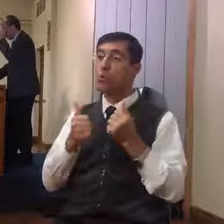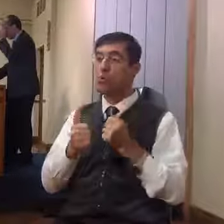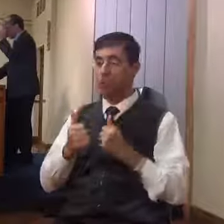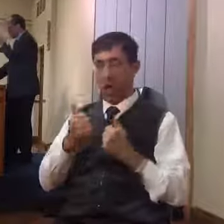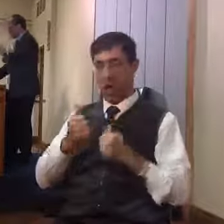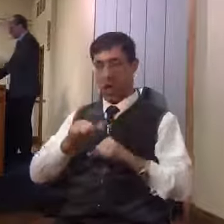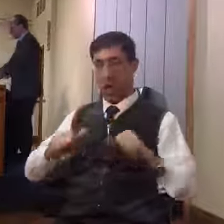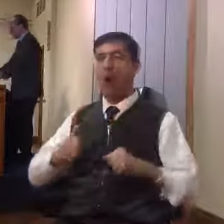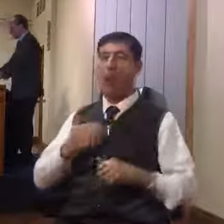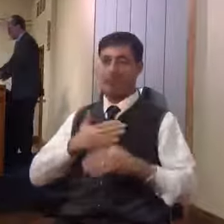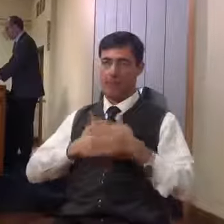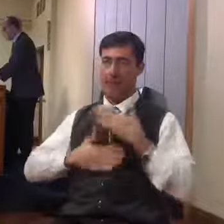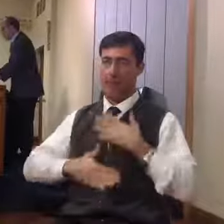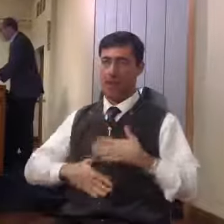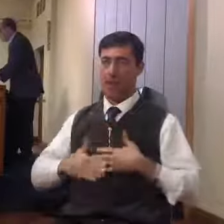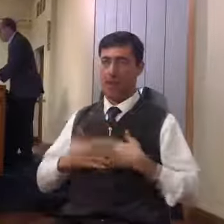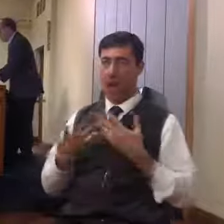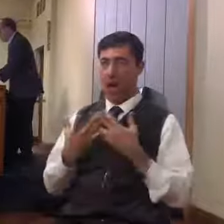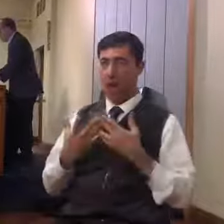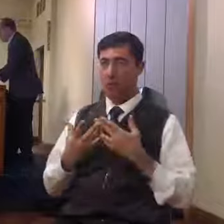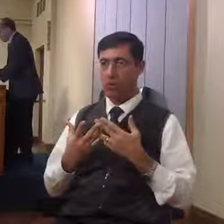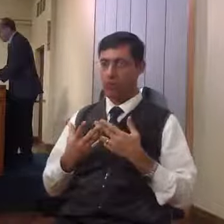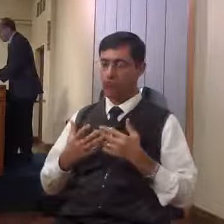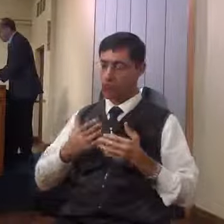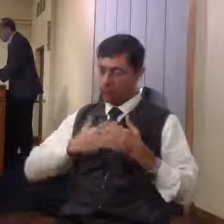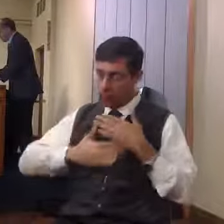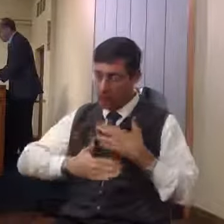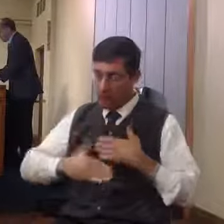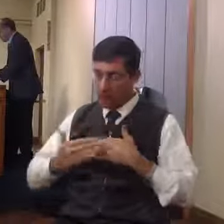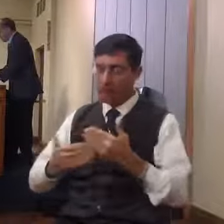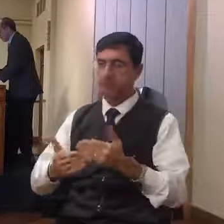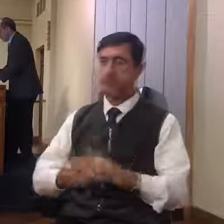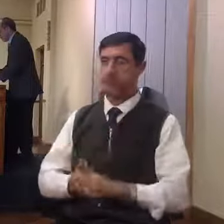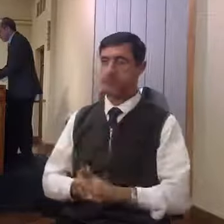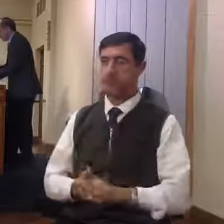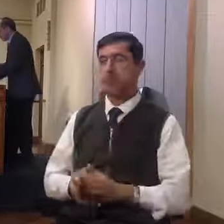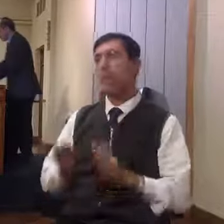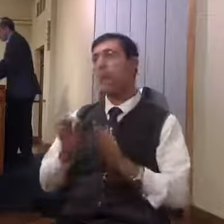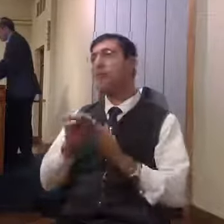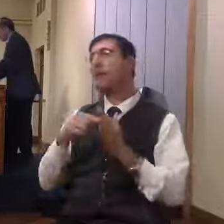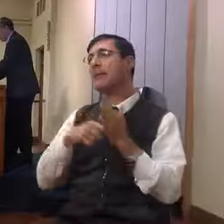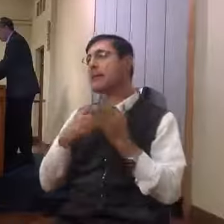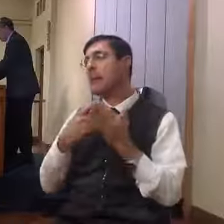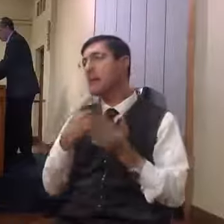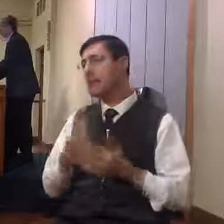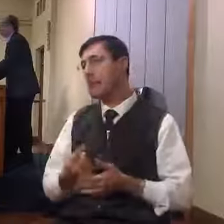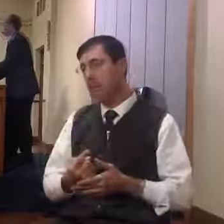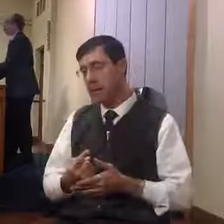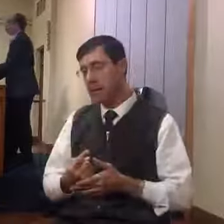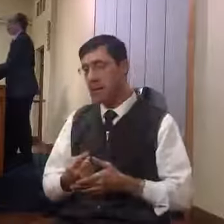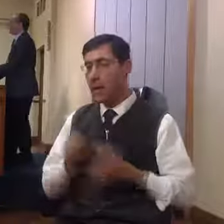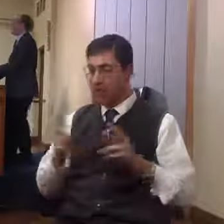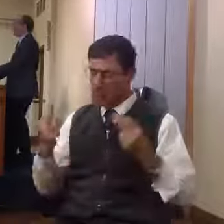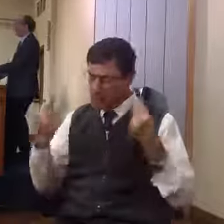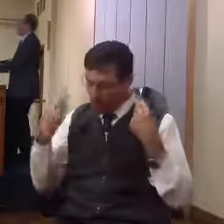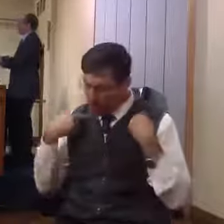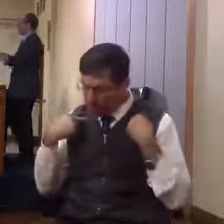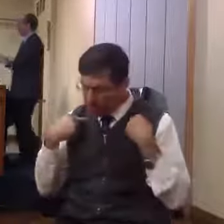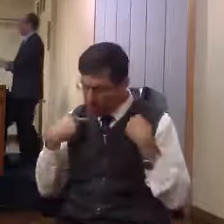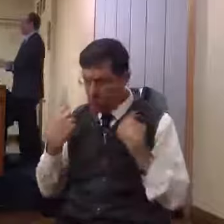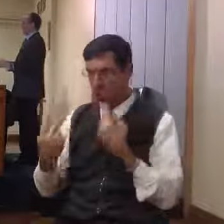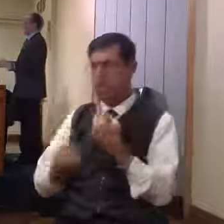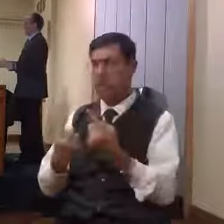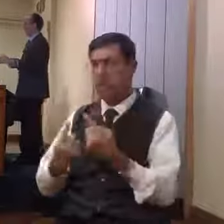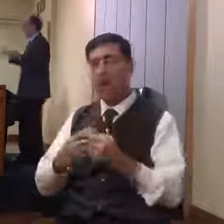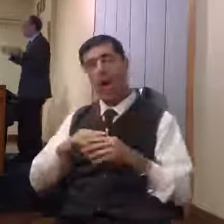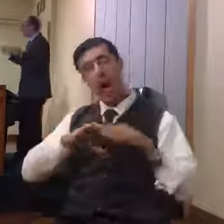world. And Peter says, submit yourself to every ordinance of man for the Lord's